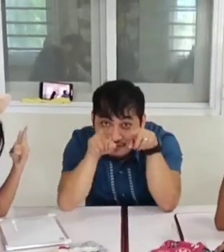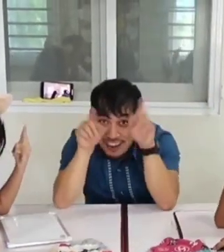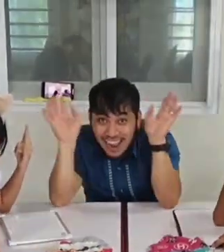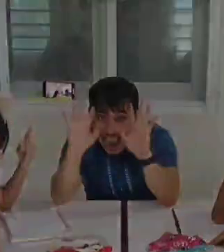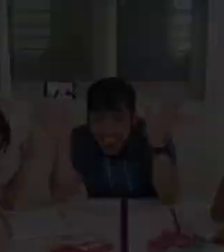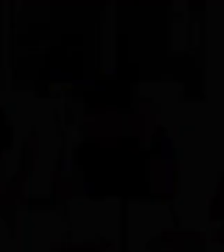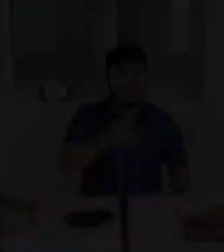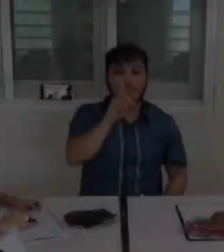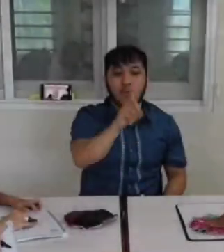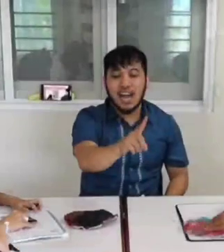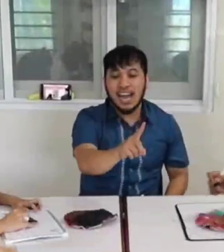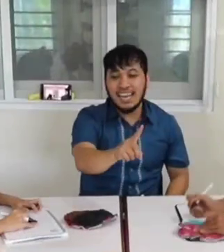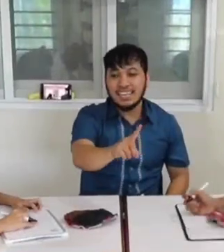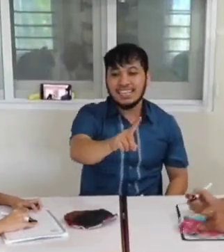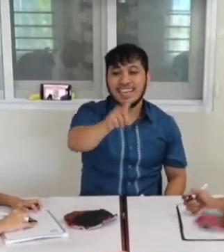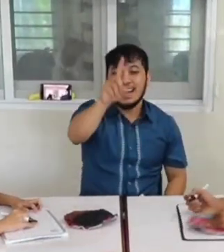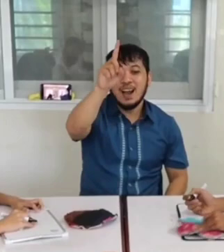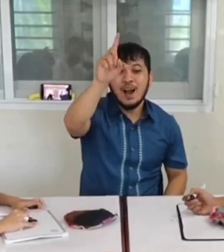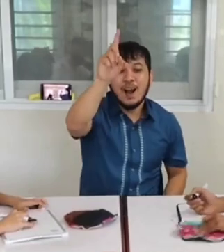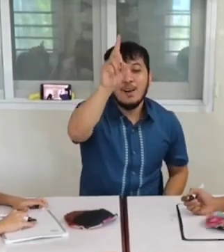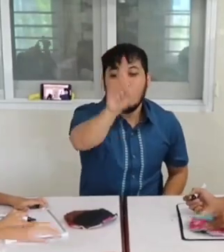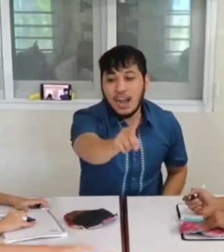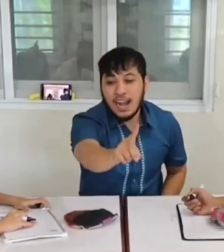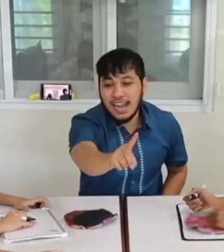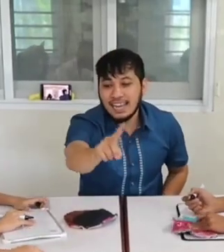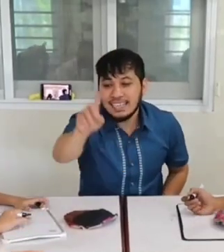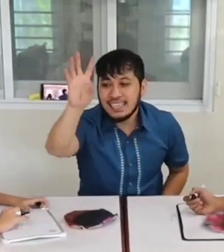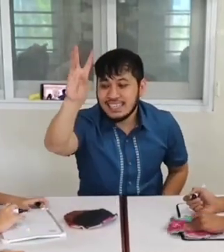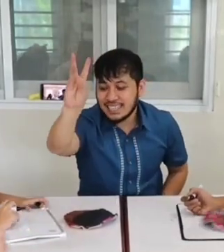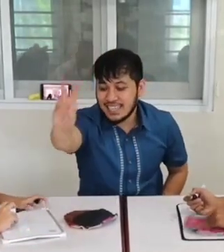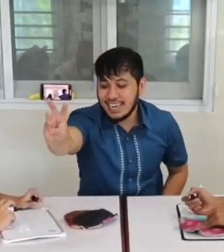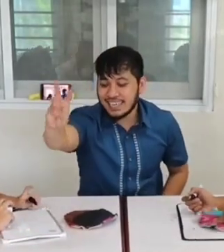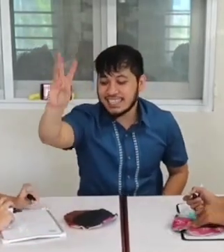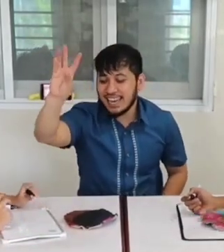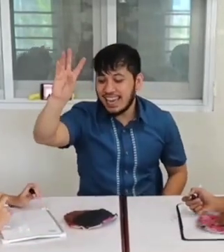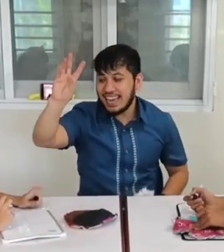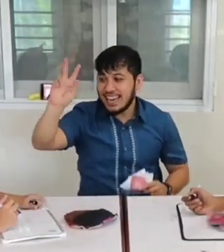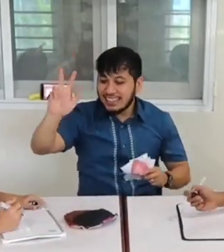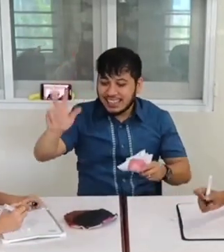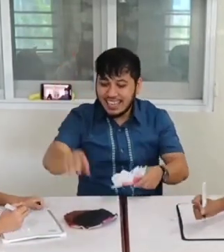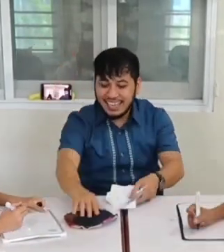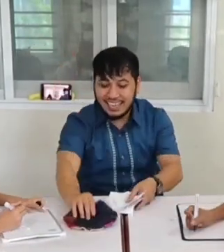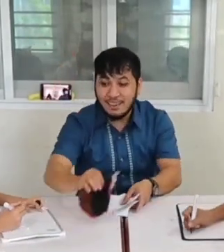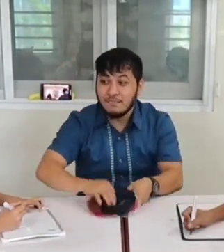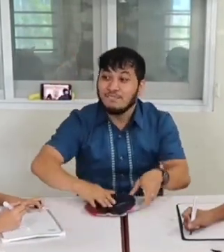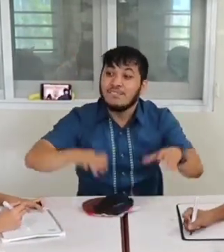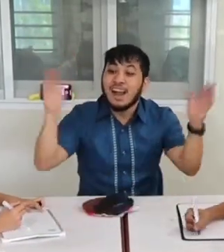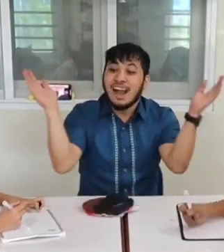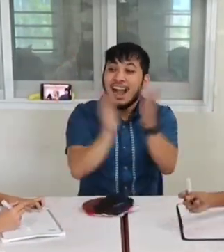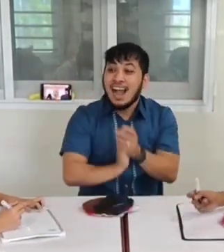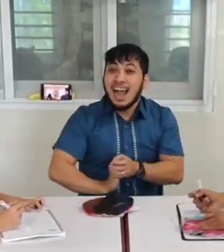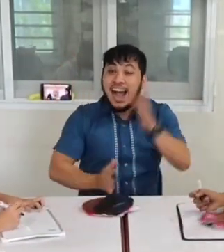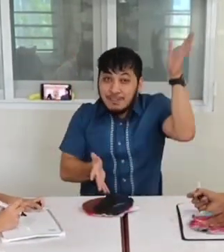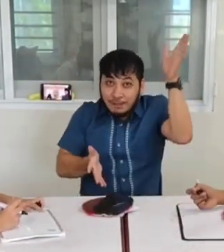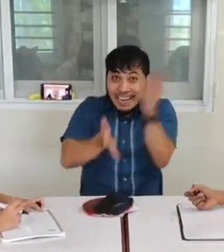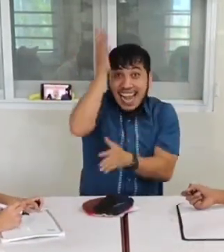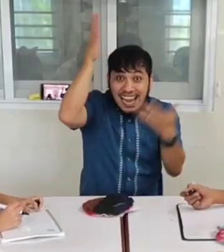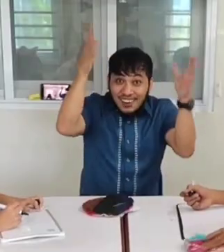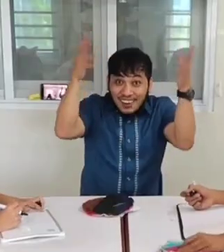Okay, one, one, six, and three. Ang panalo